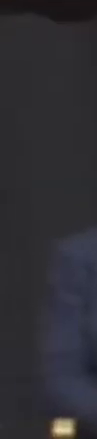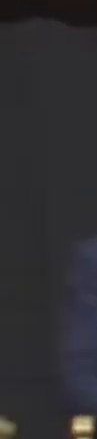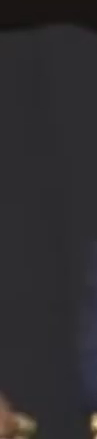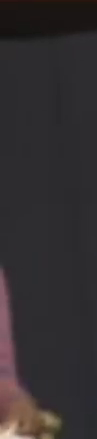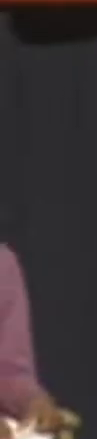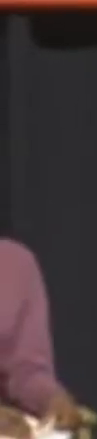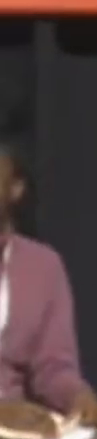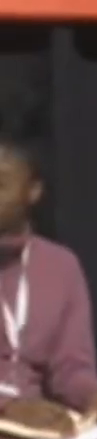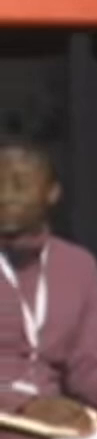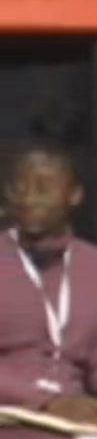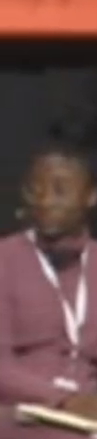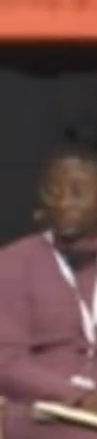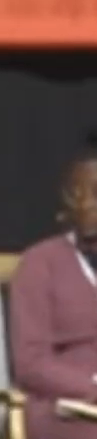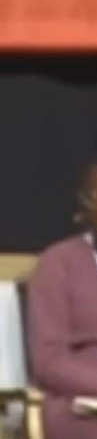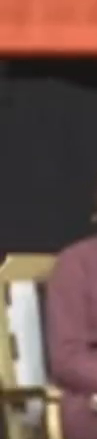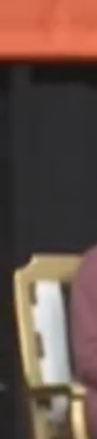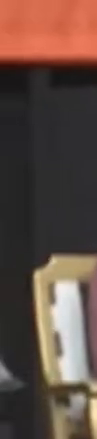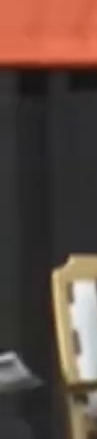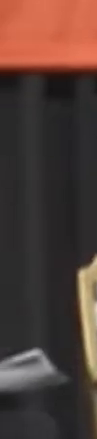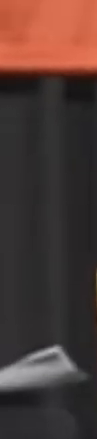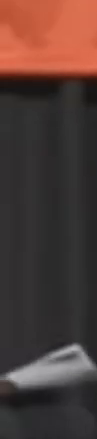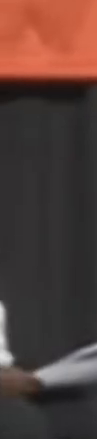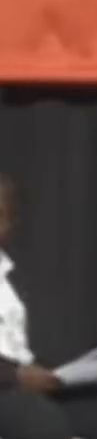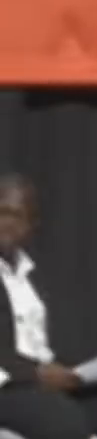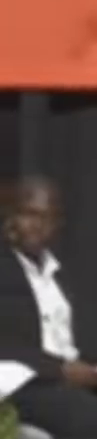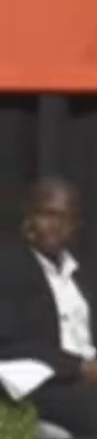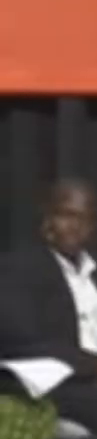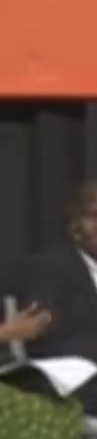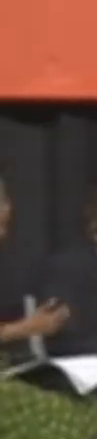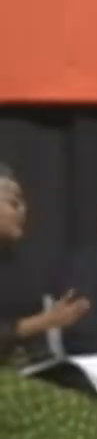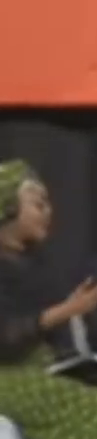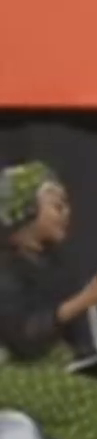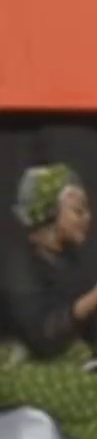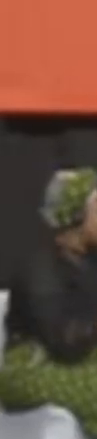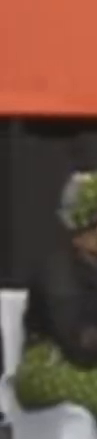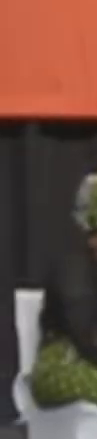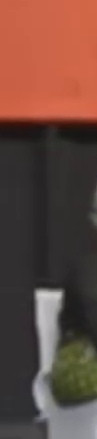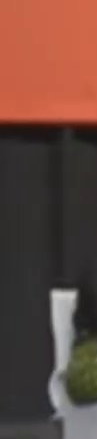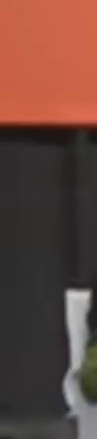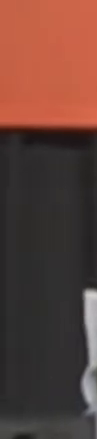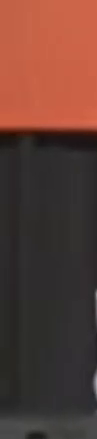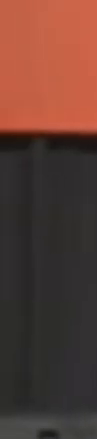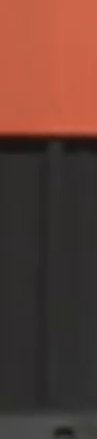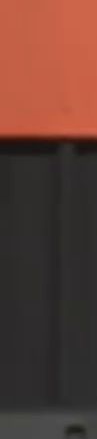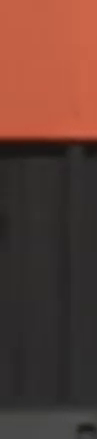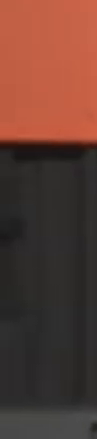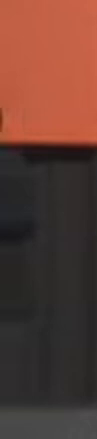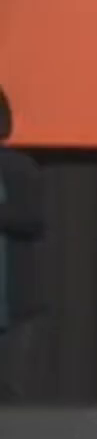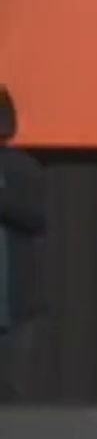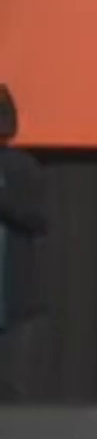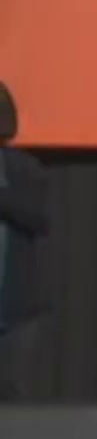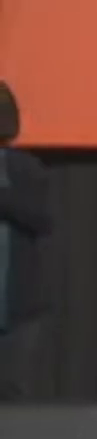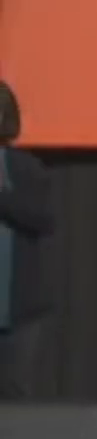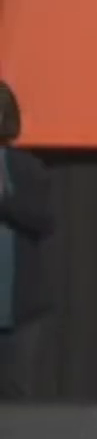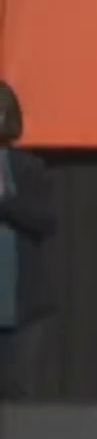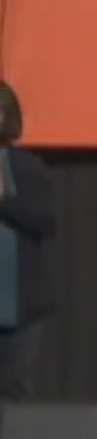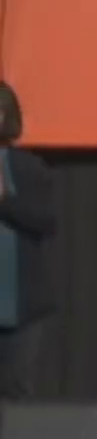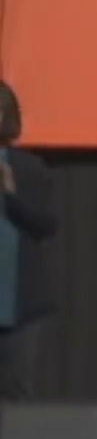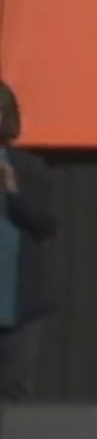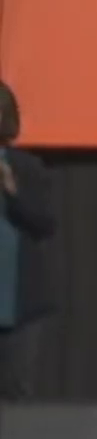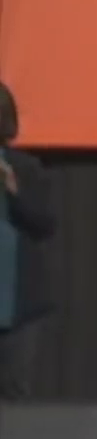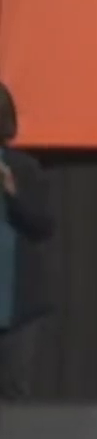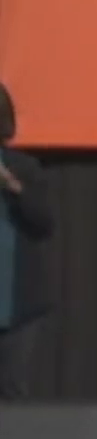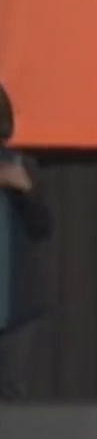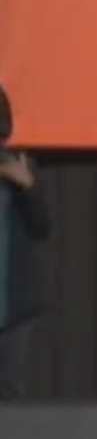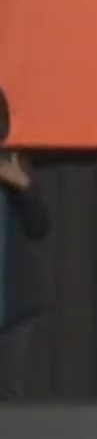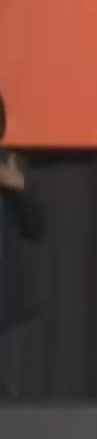and this is, you know, towards a seat at the table, which is important. The journey of 1,000 miles, as they